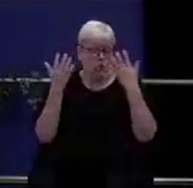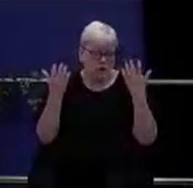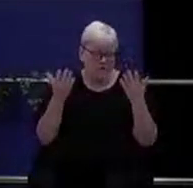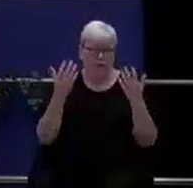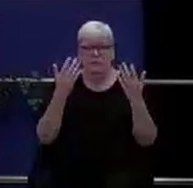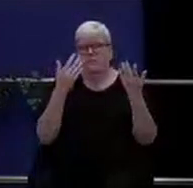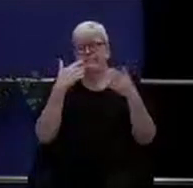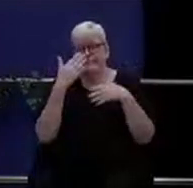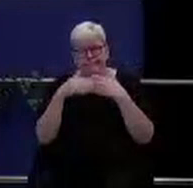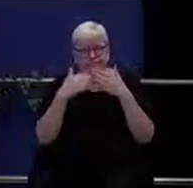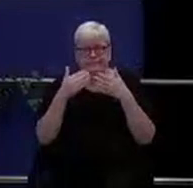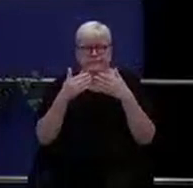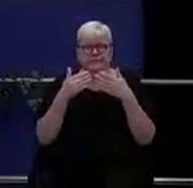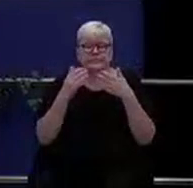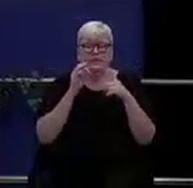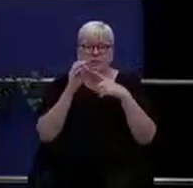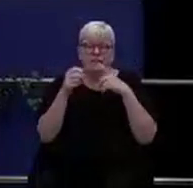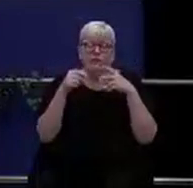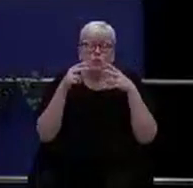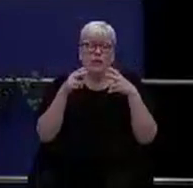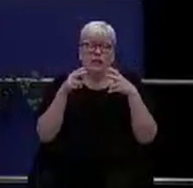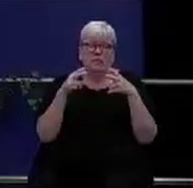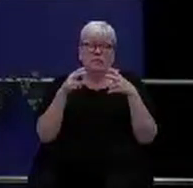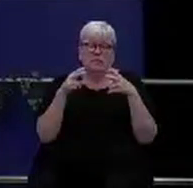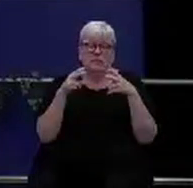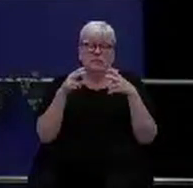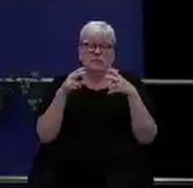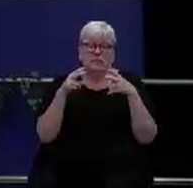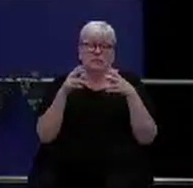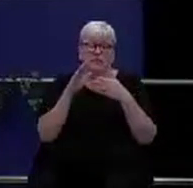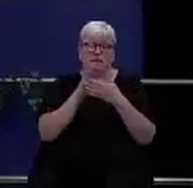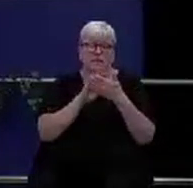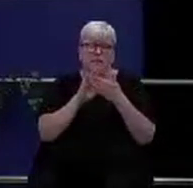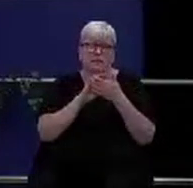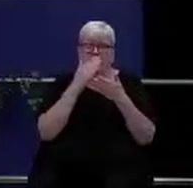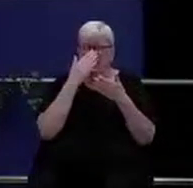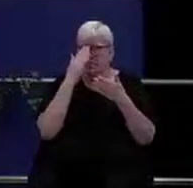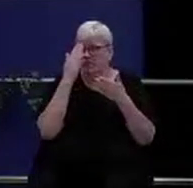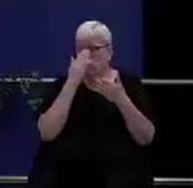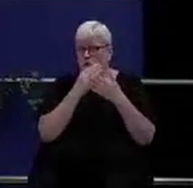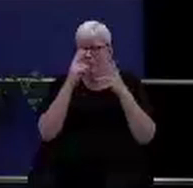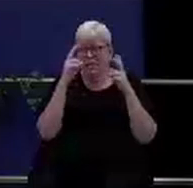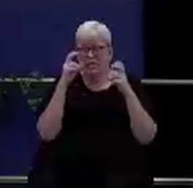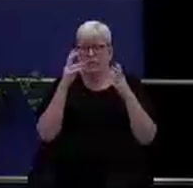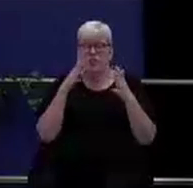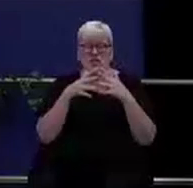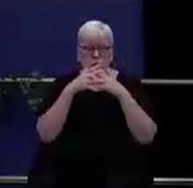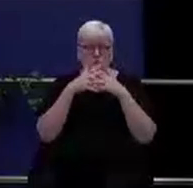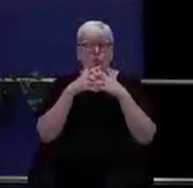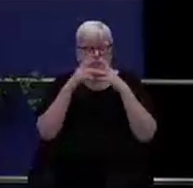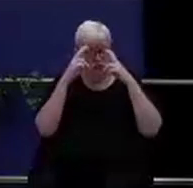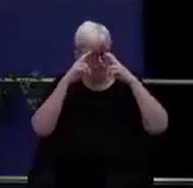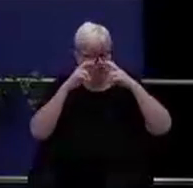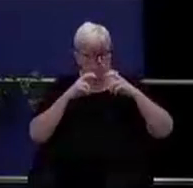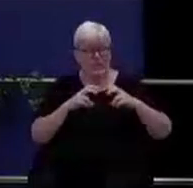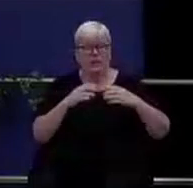in a particular way. And that always seems to me a subject that is very well worth researching more.